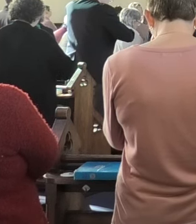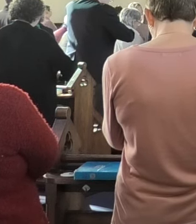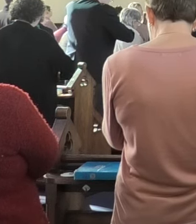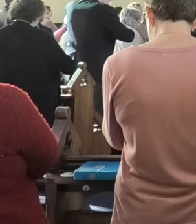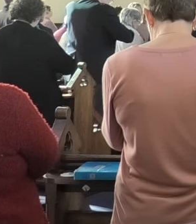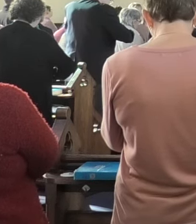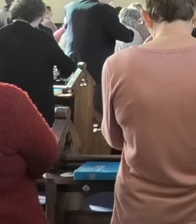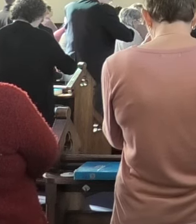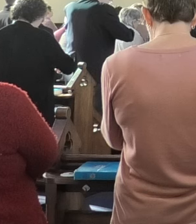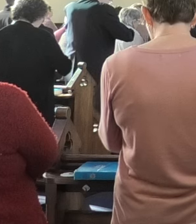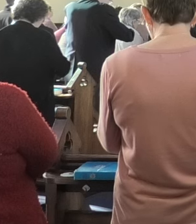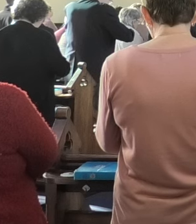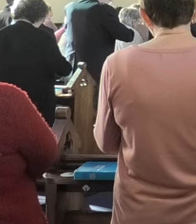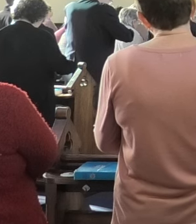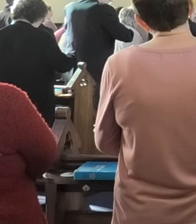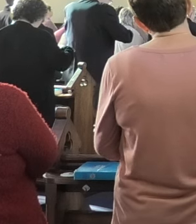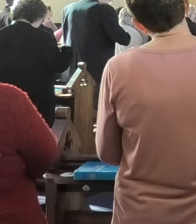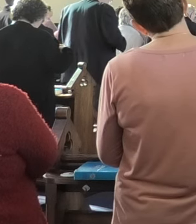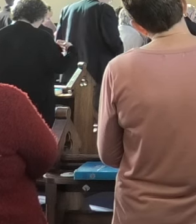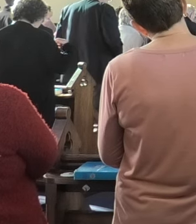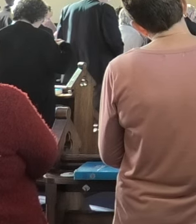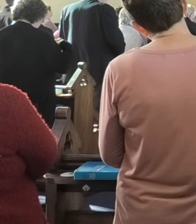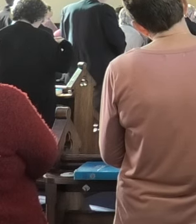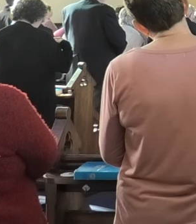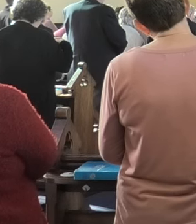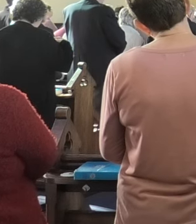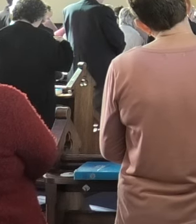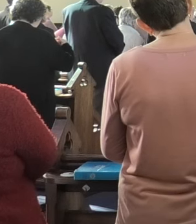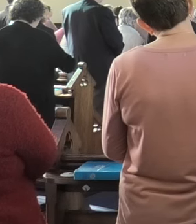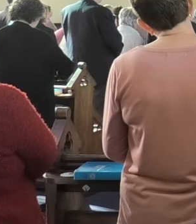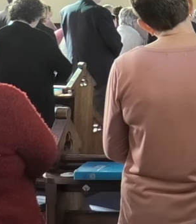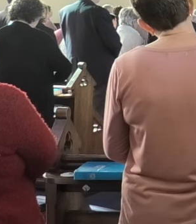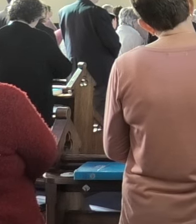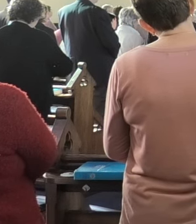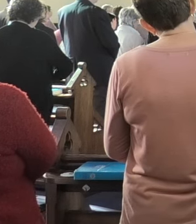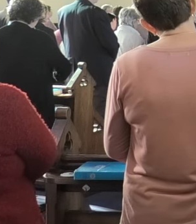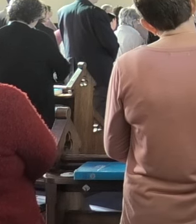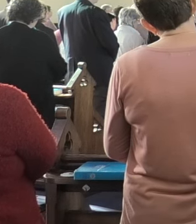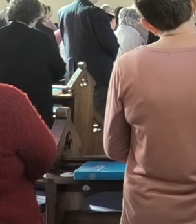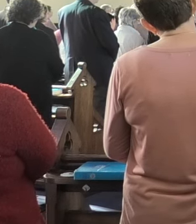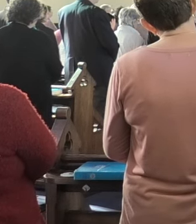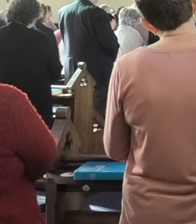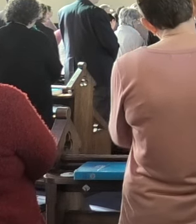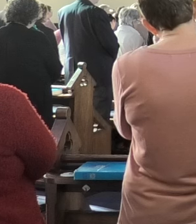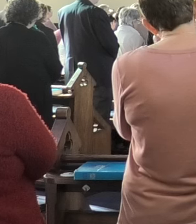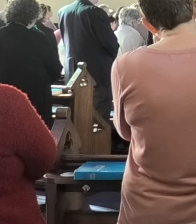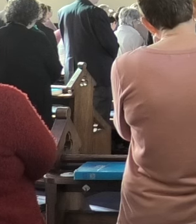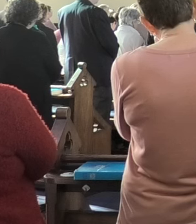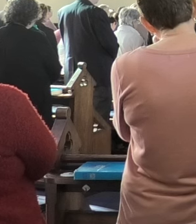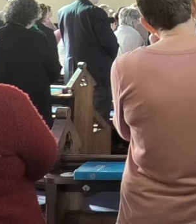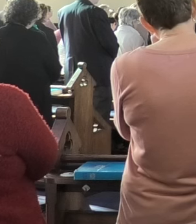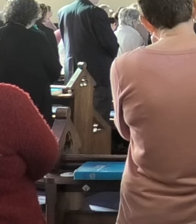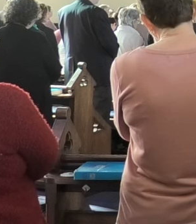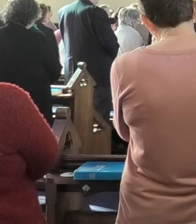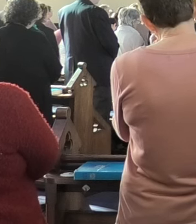to give you hope and a future." Salient words for us to consider as we conclude our service. Funeral